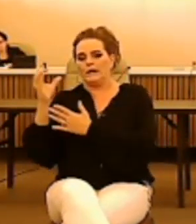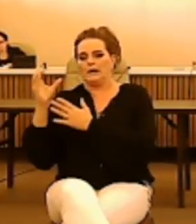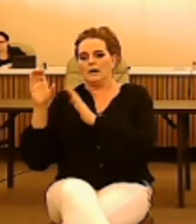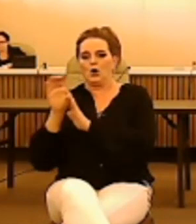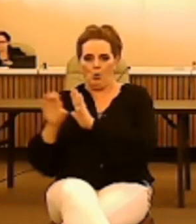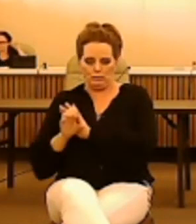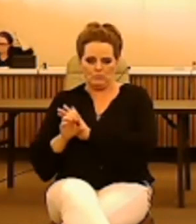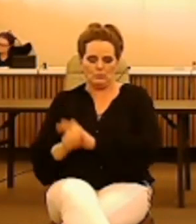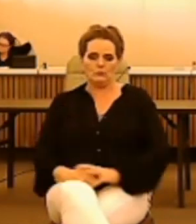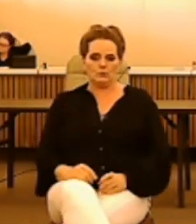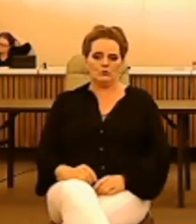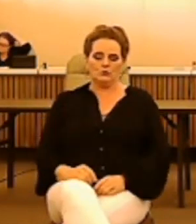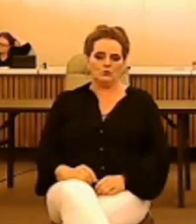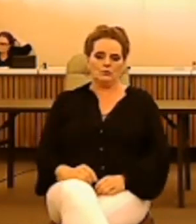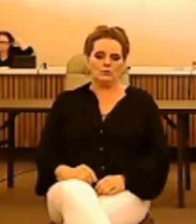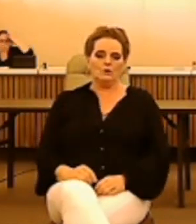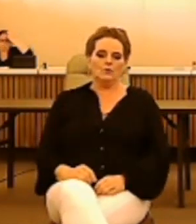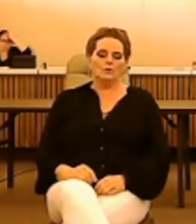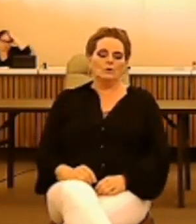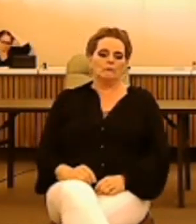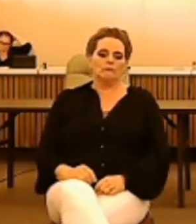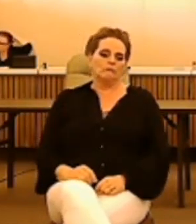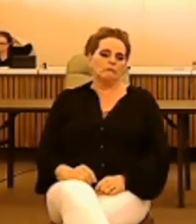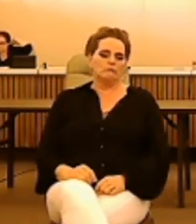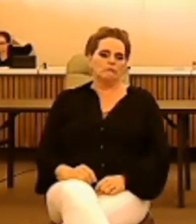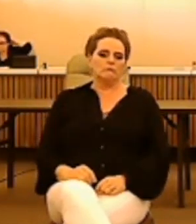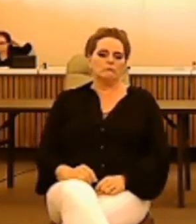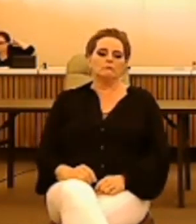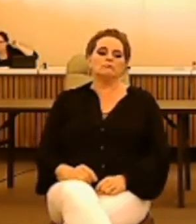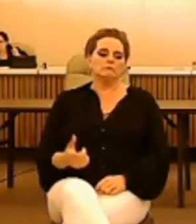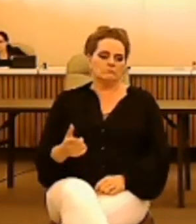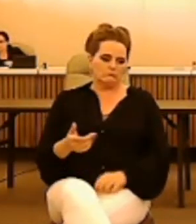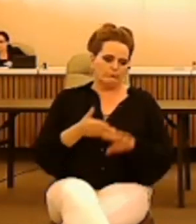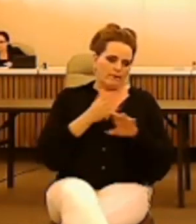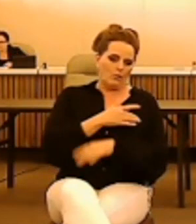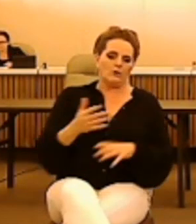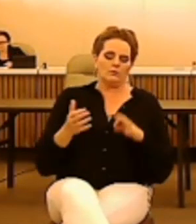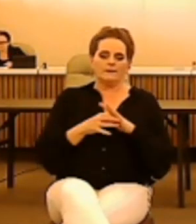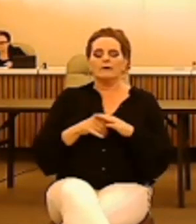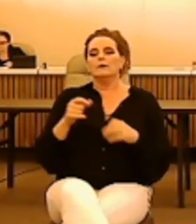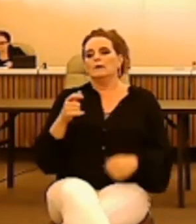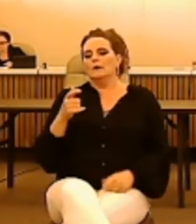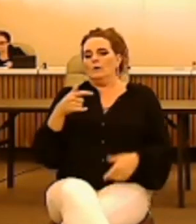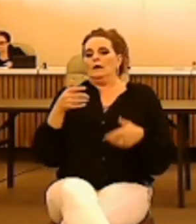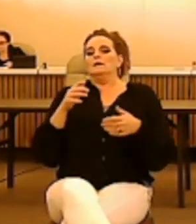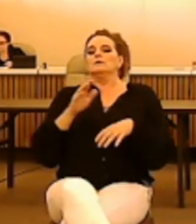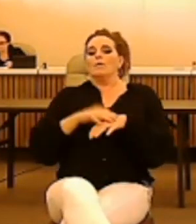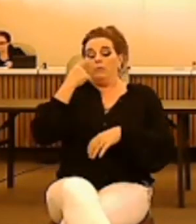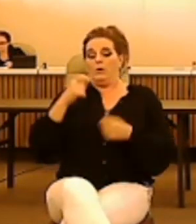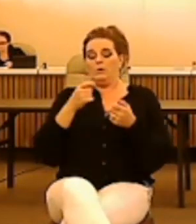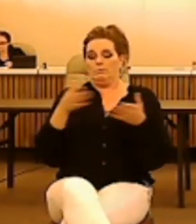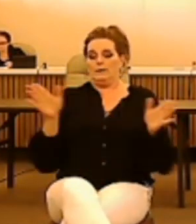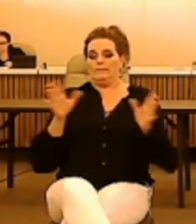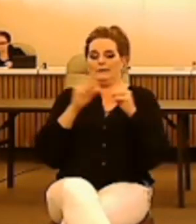So as stated when we called for the public hearing.